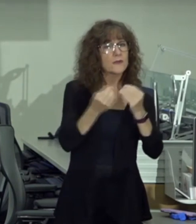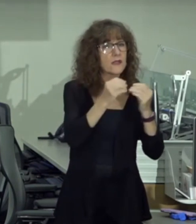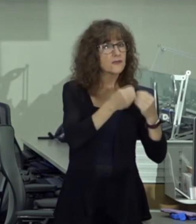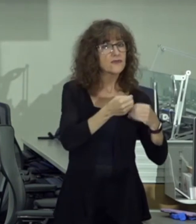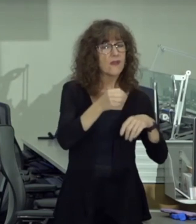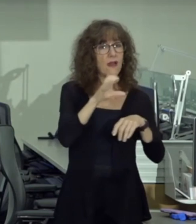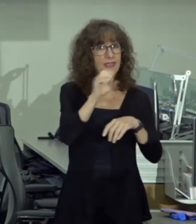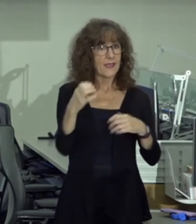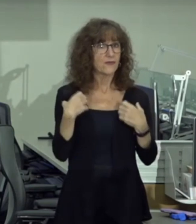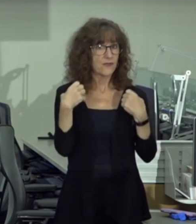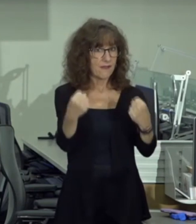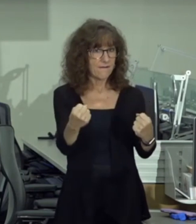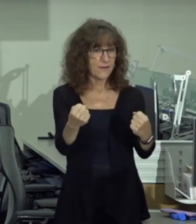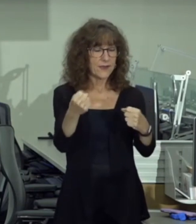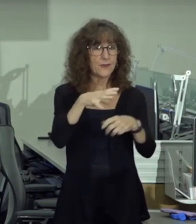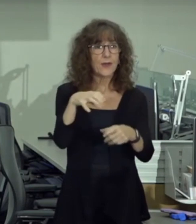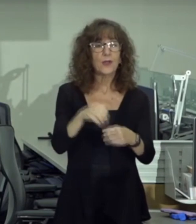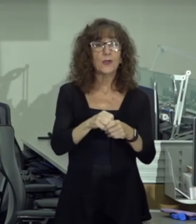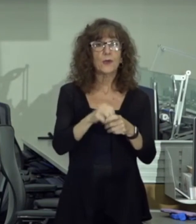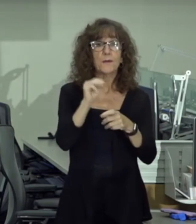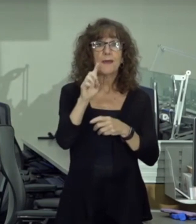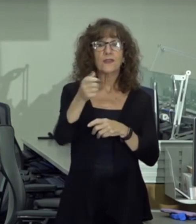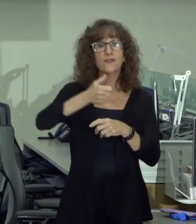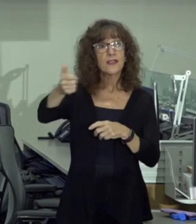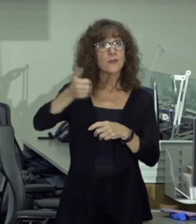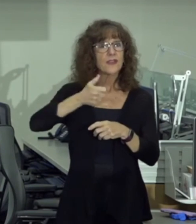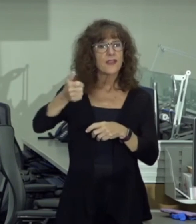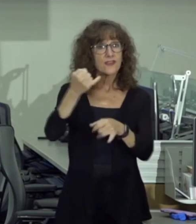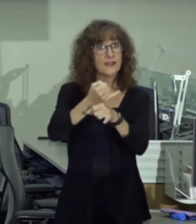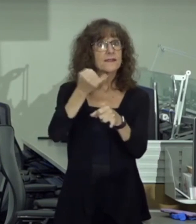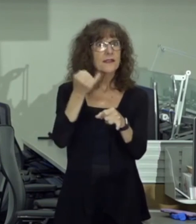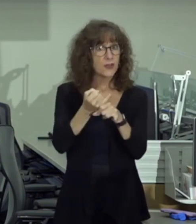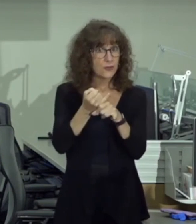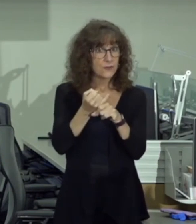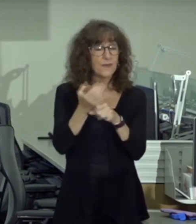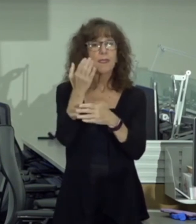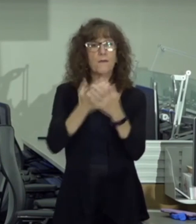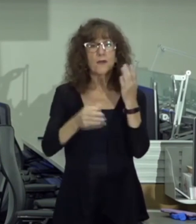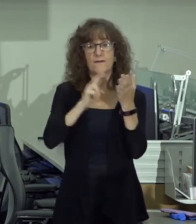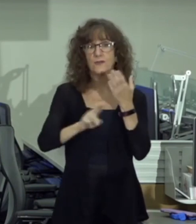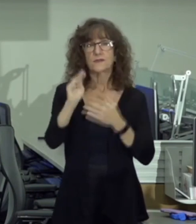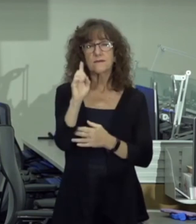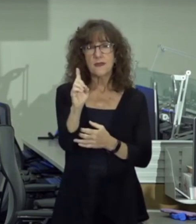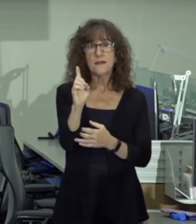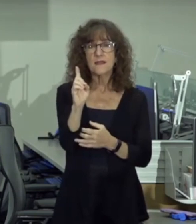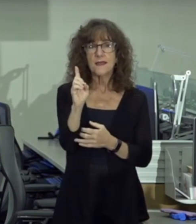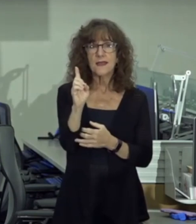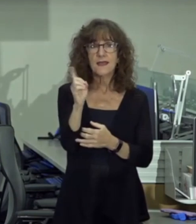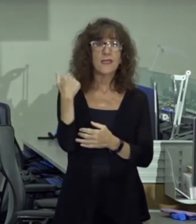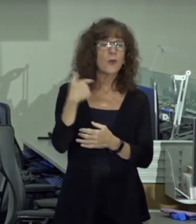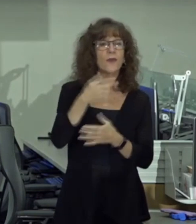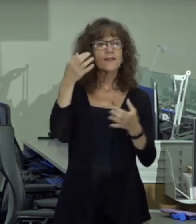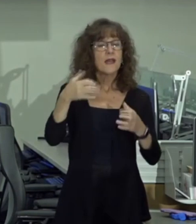on our county's recovery, to include the Maryland Transportation Institute as a part of the University of Maryland. We've